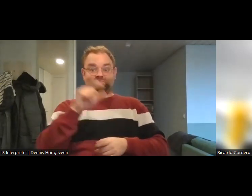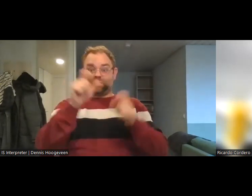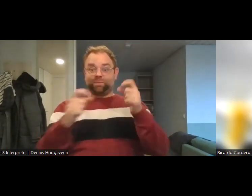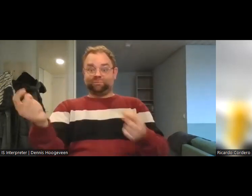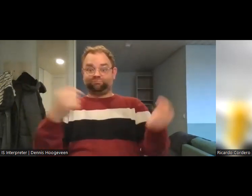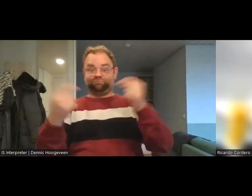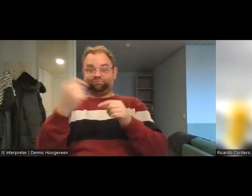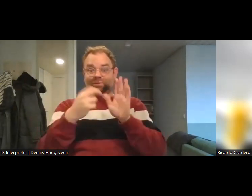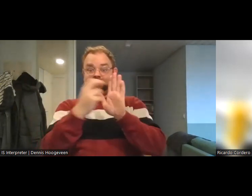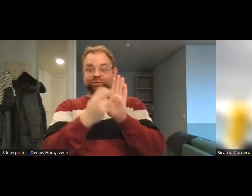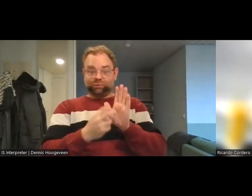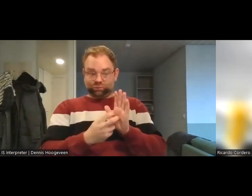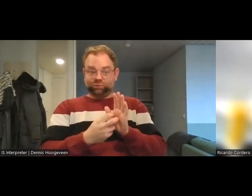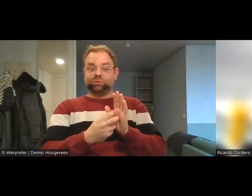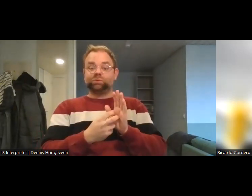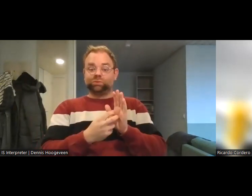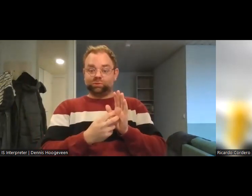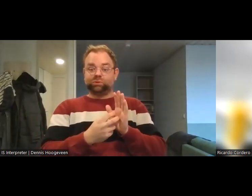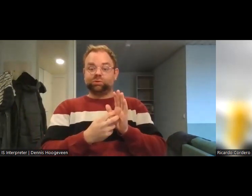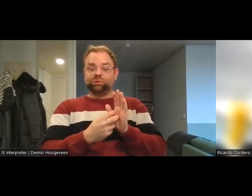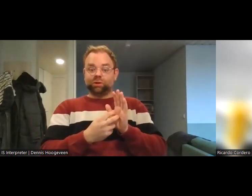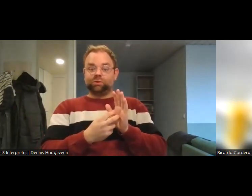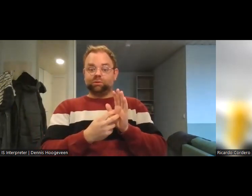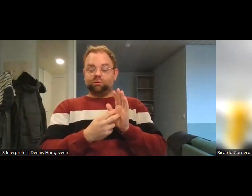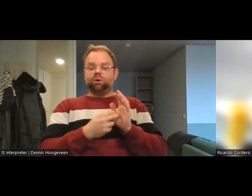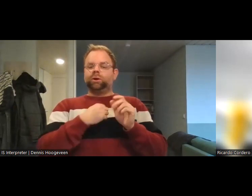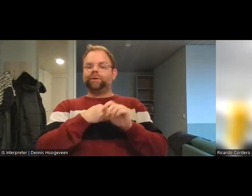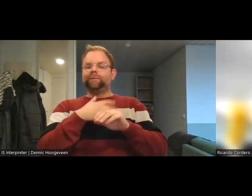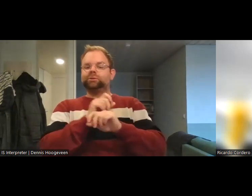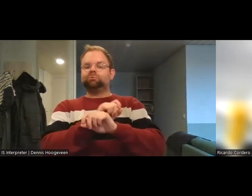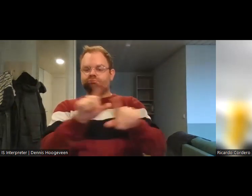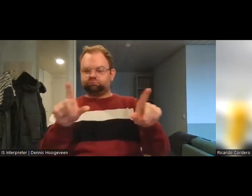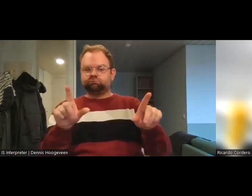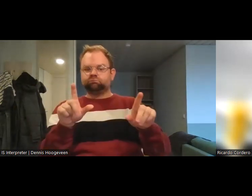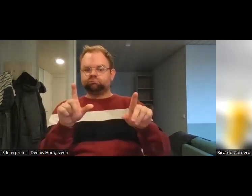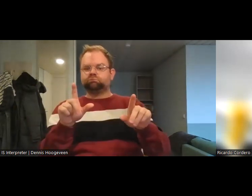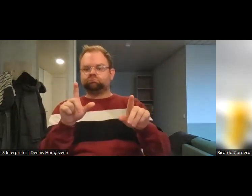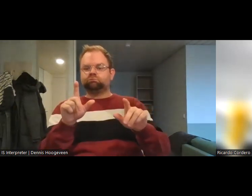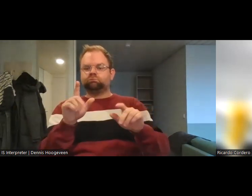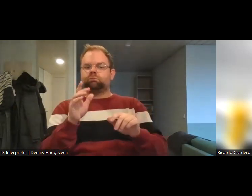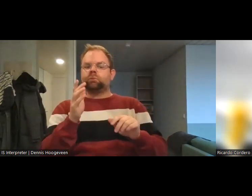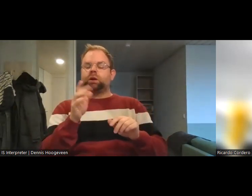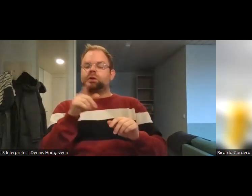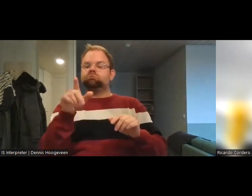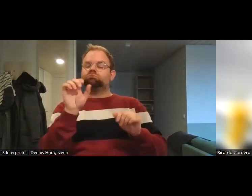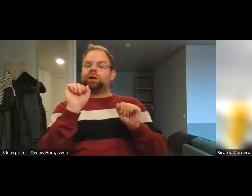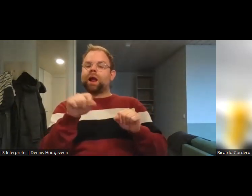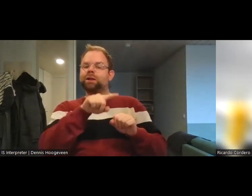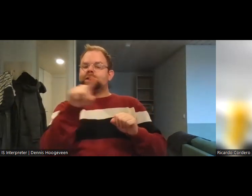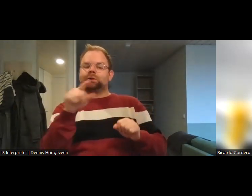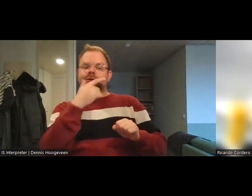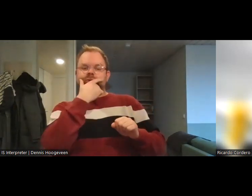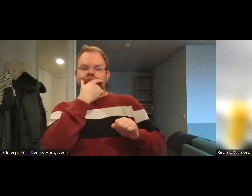is what we want to discuss today. I would like to open the space for you all. We have the